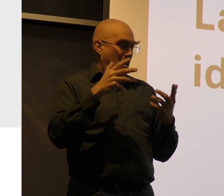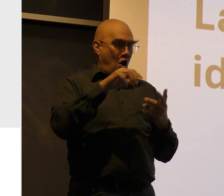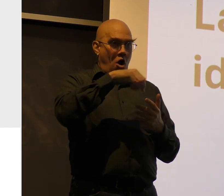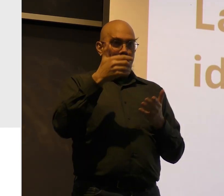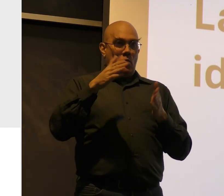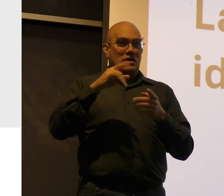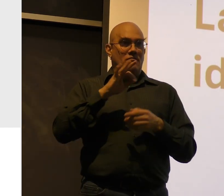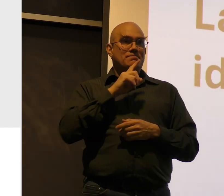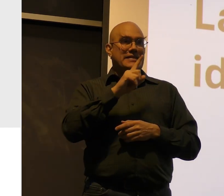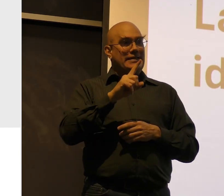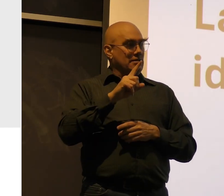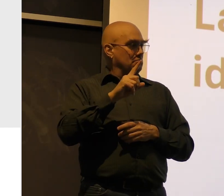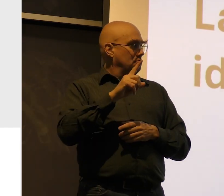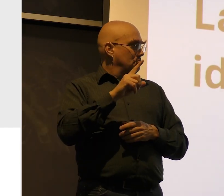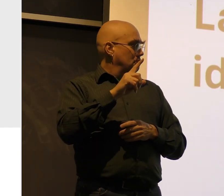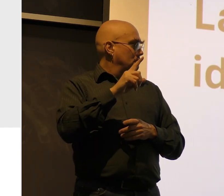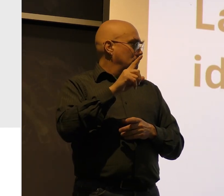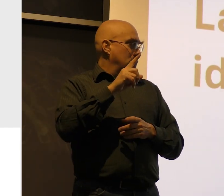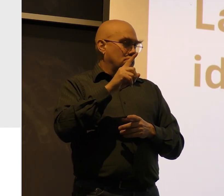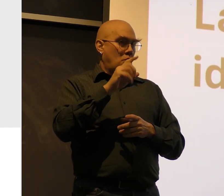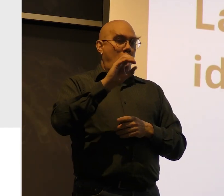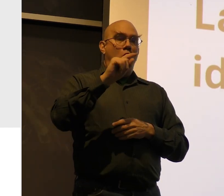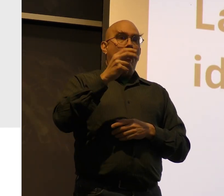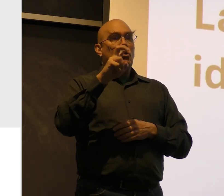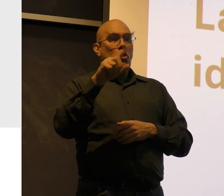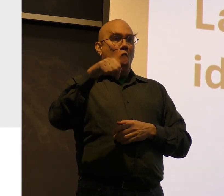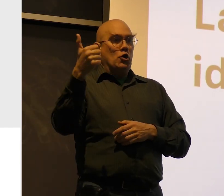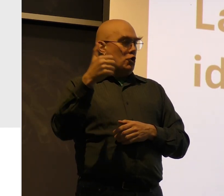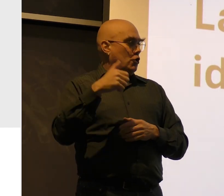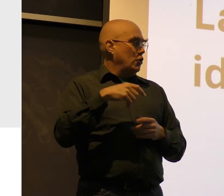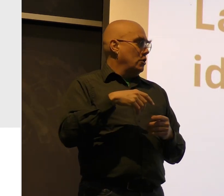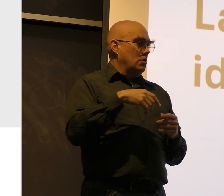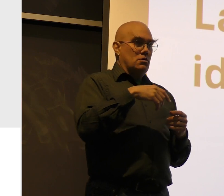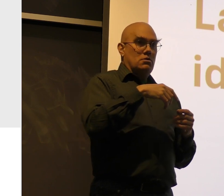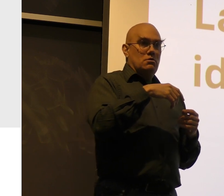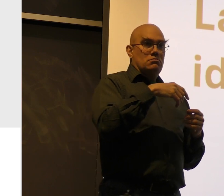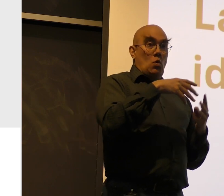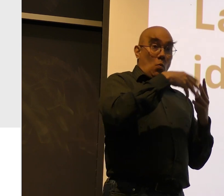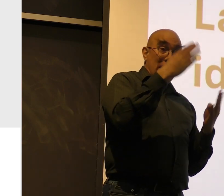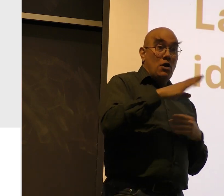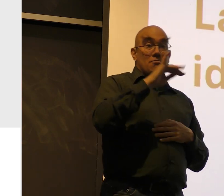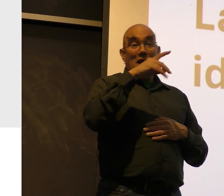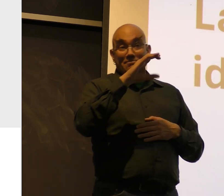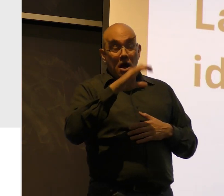also applies of other ways of being. Othered, of being othered,